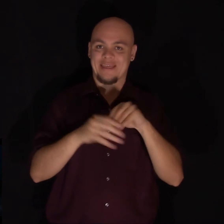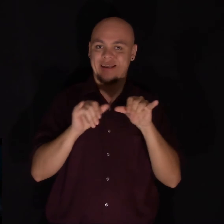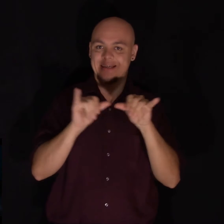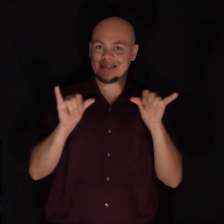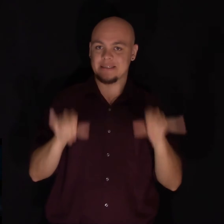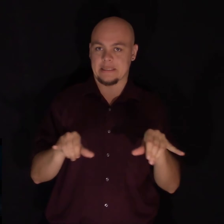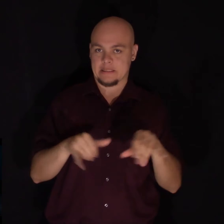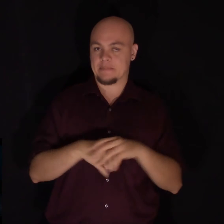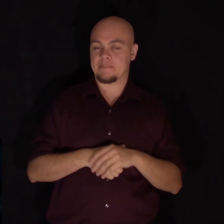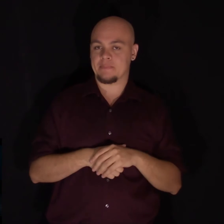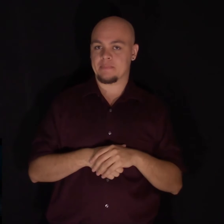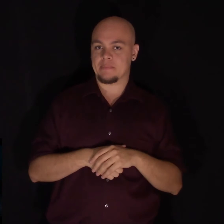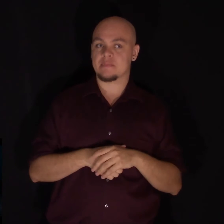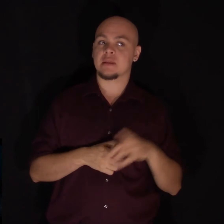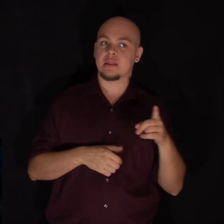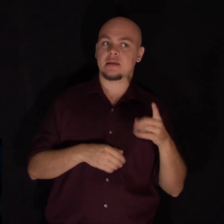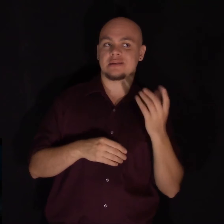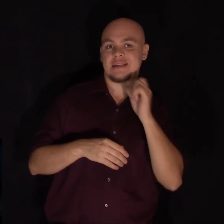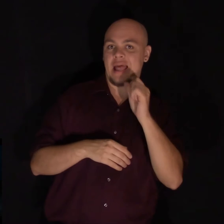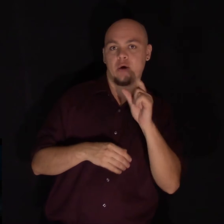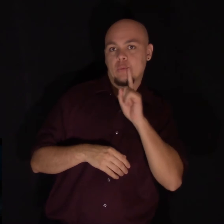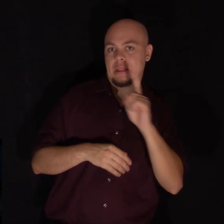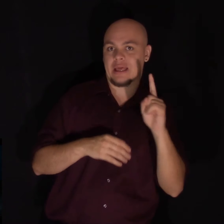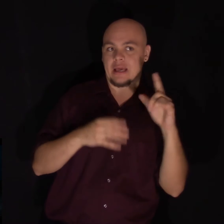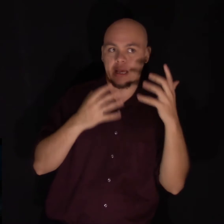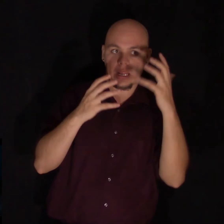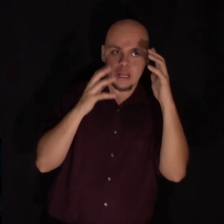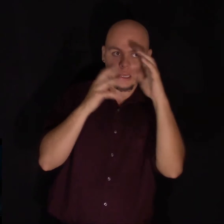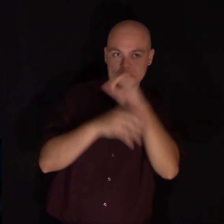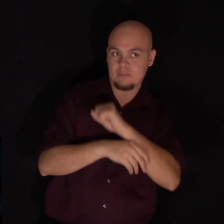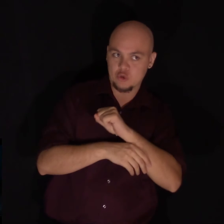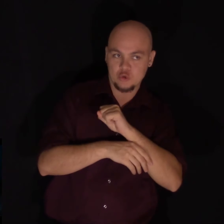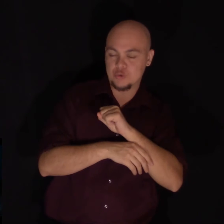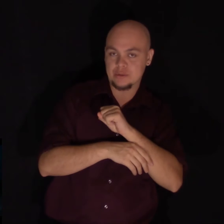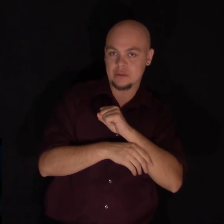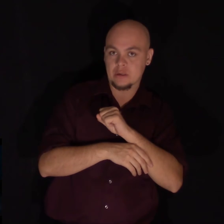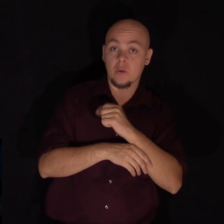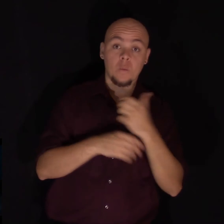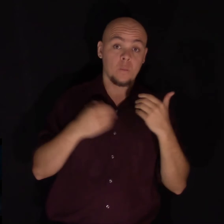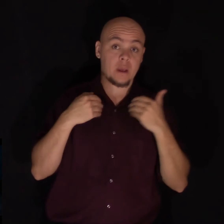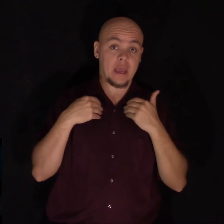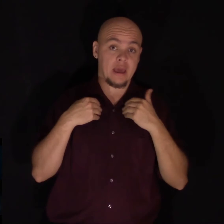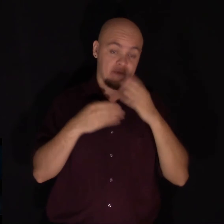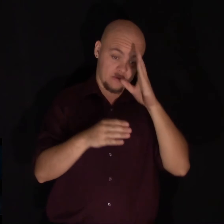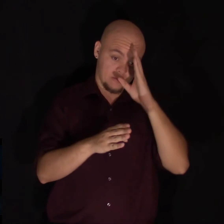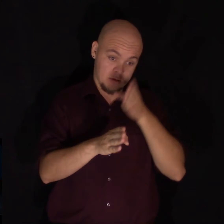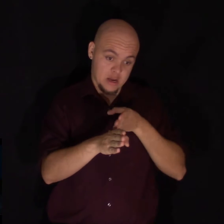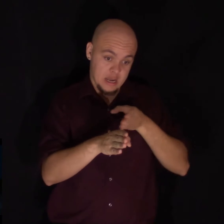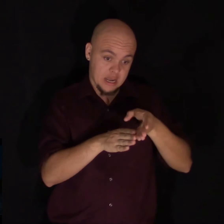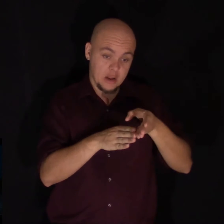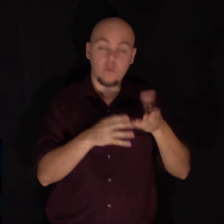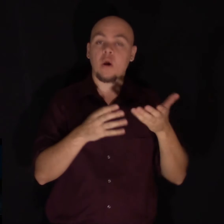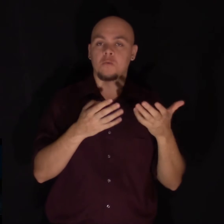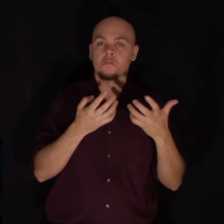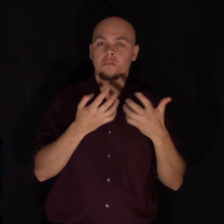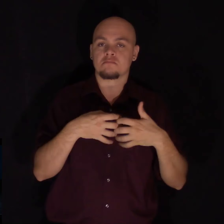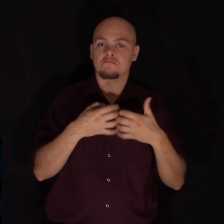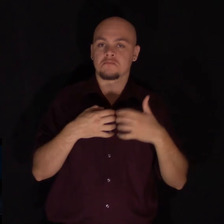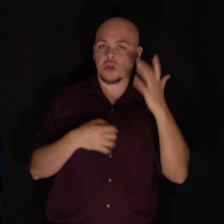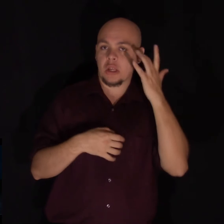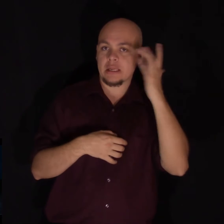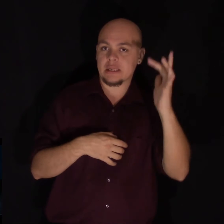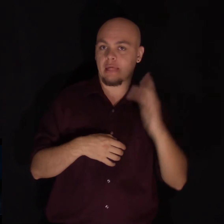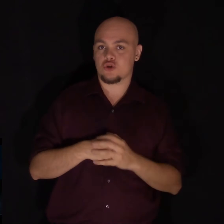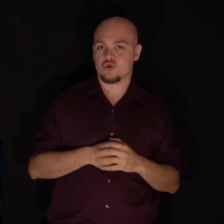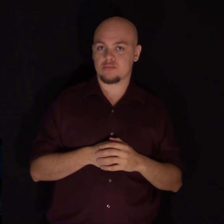actually, this is a little bit more than an assumption. We have already built narrow intelligence into our machines, and many of these machines perform